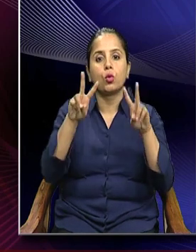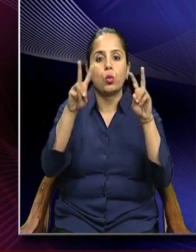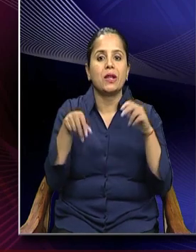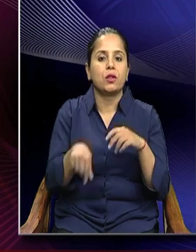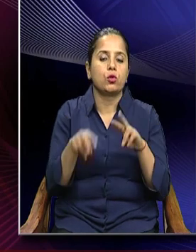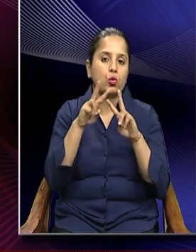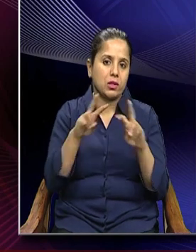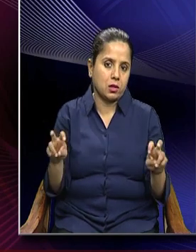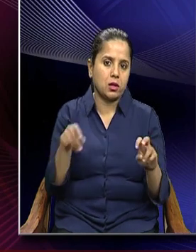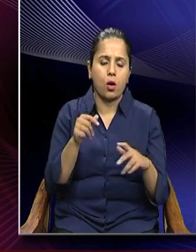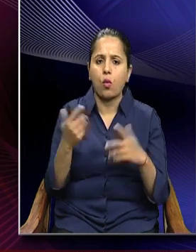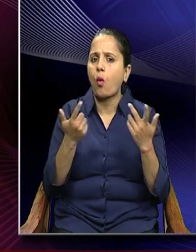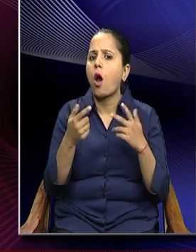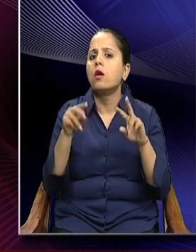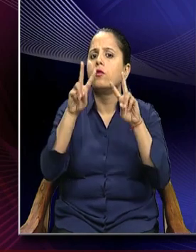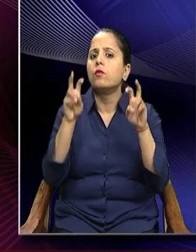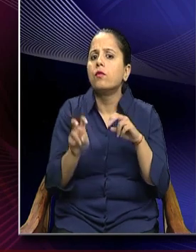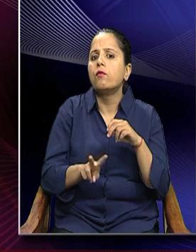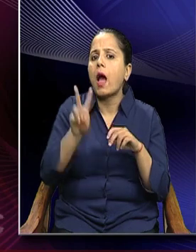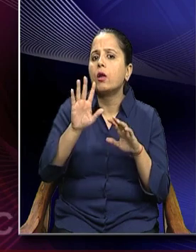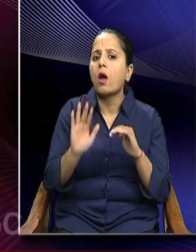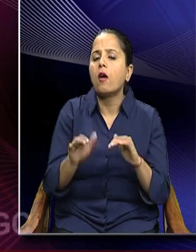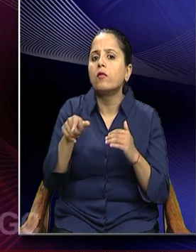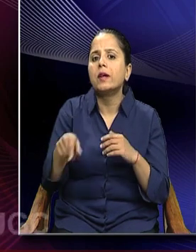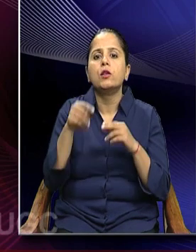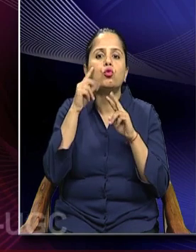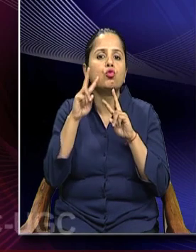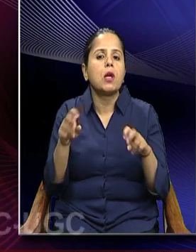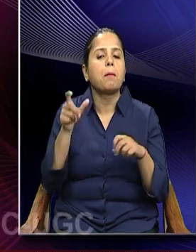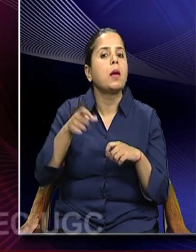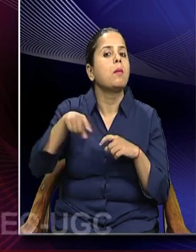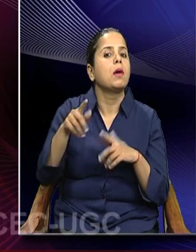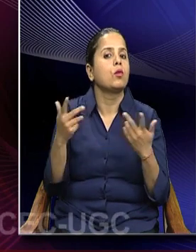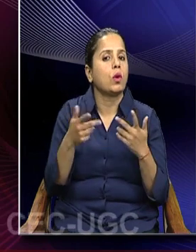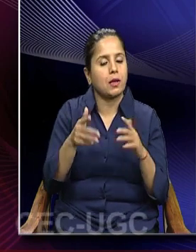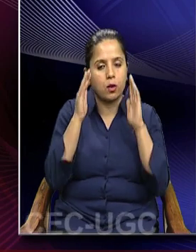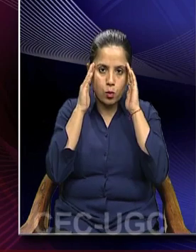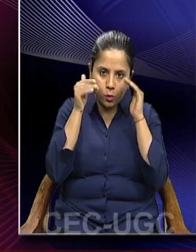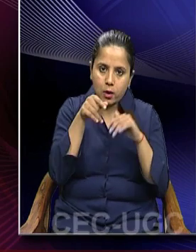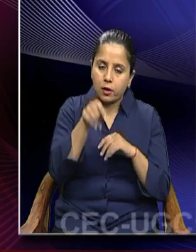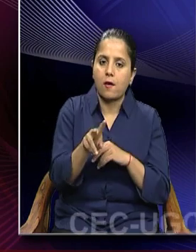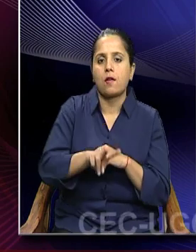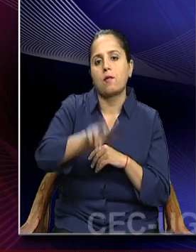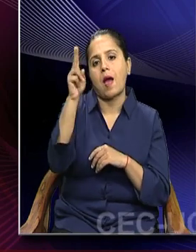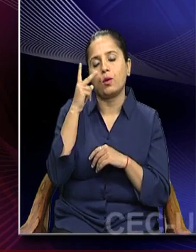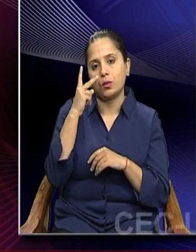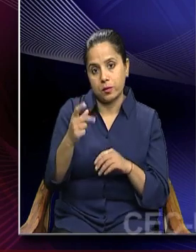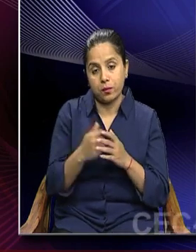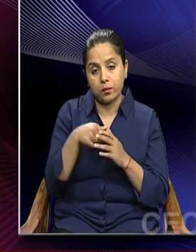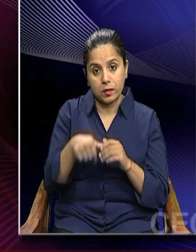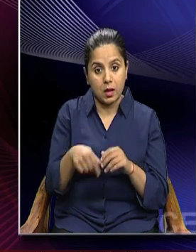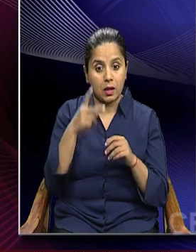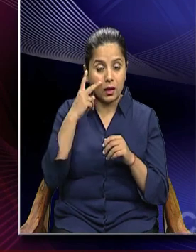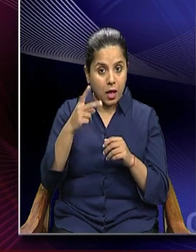research. So, what are the values held by the researcher? It emphasizes on those values. So,